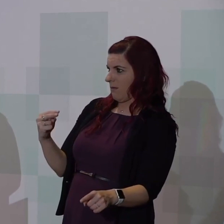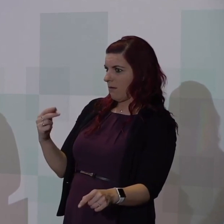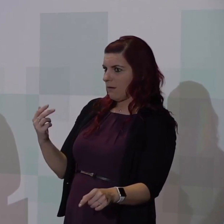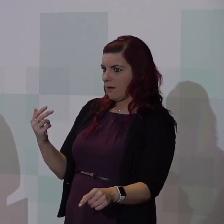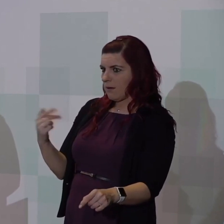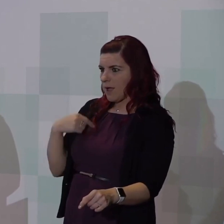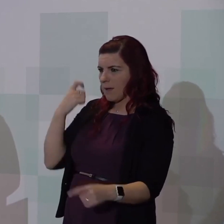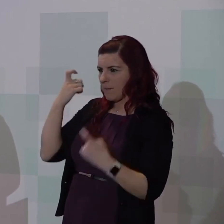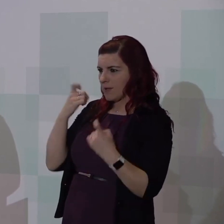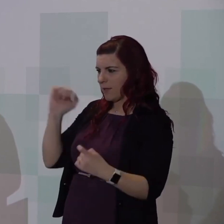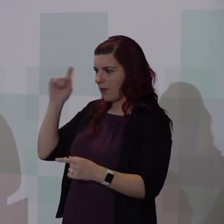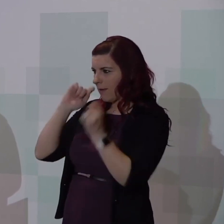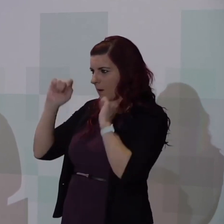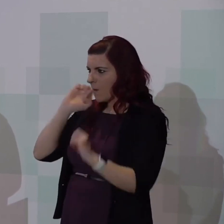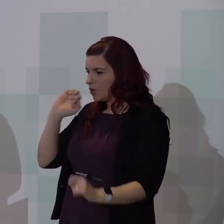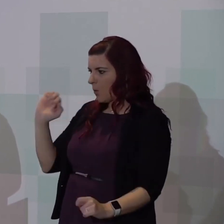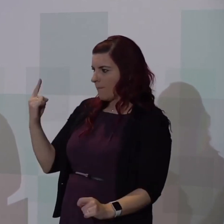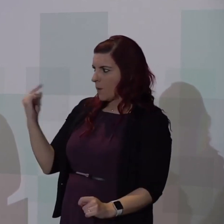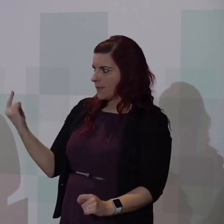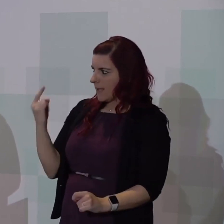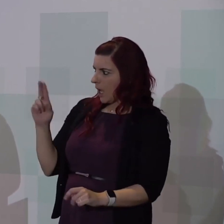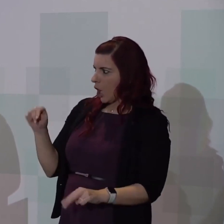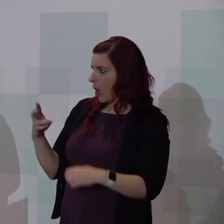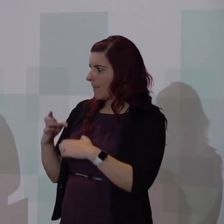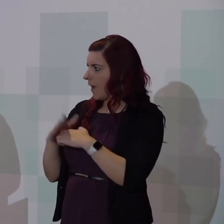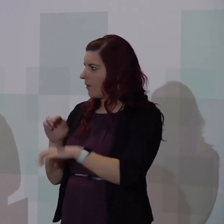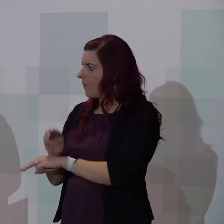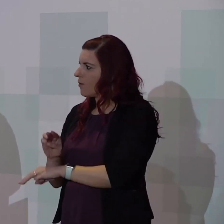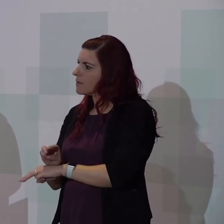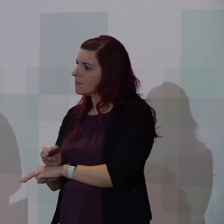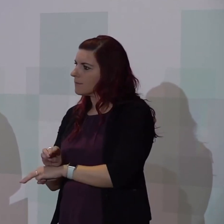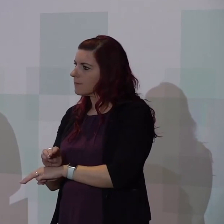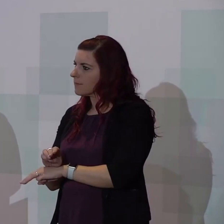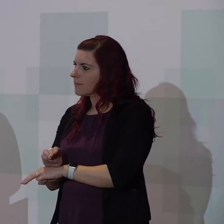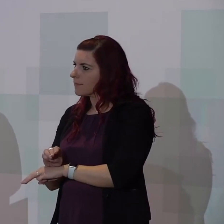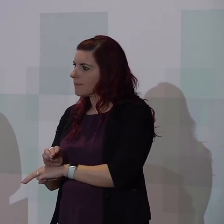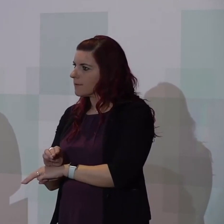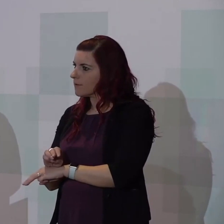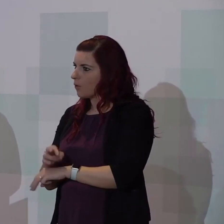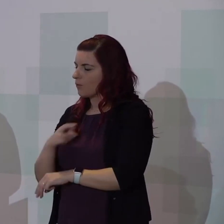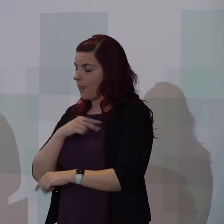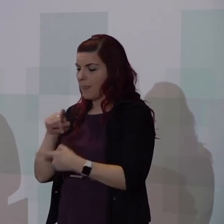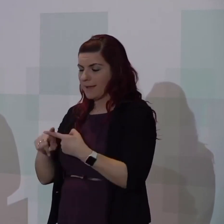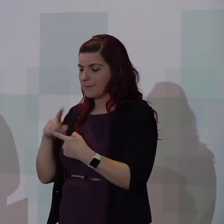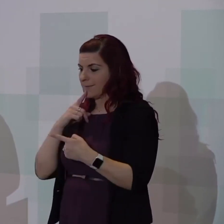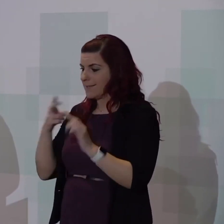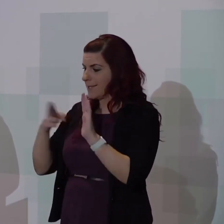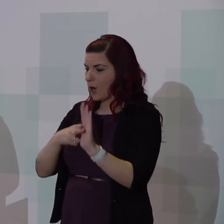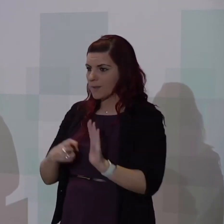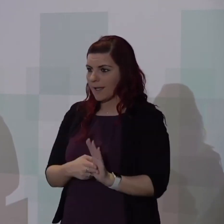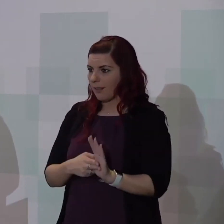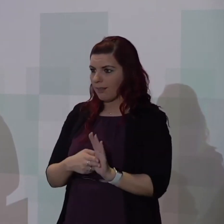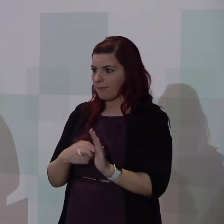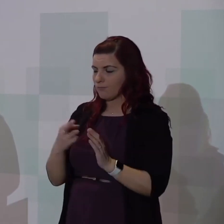imagine they would be thinking she's one of those single, unmarried mothers. These stereotypical responses came from different members of